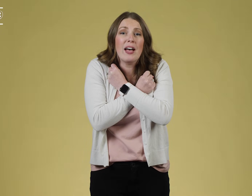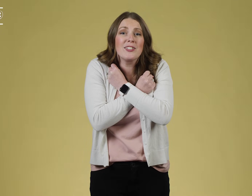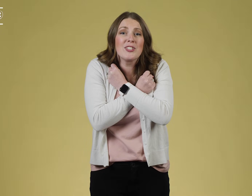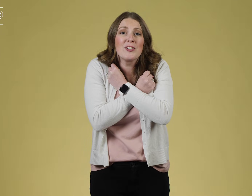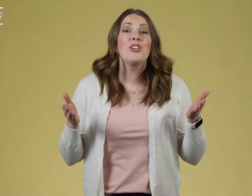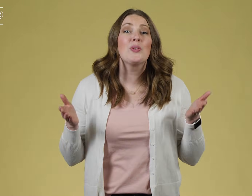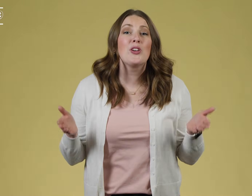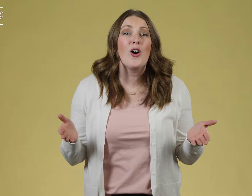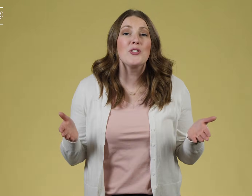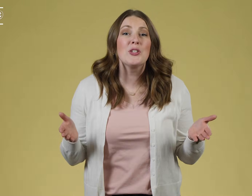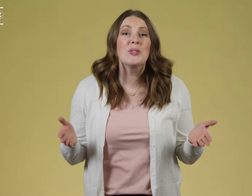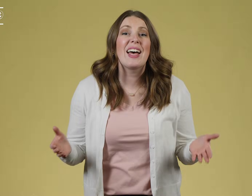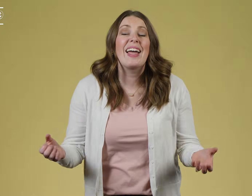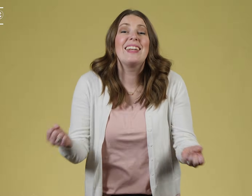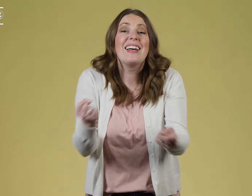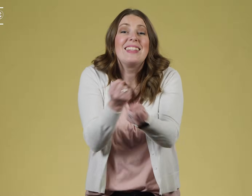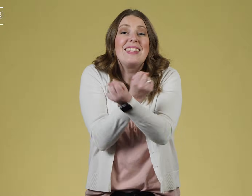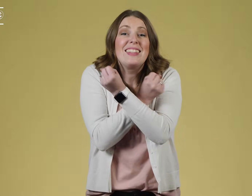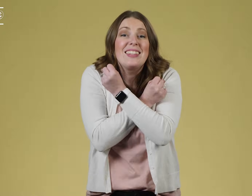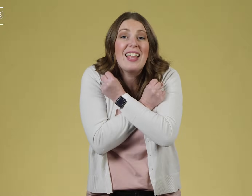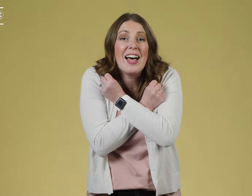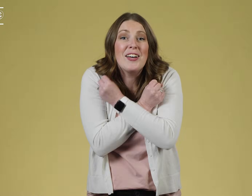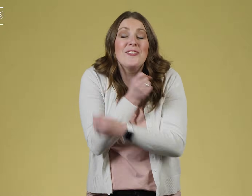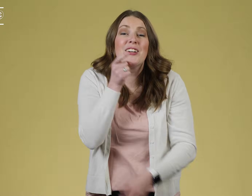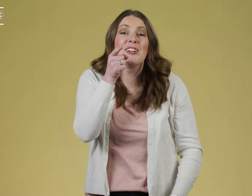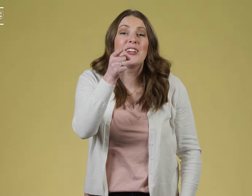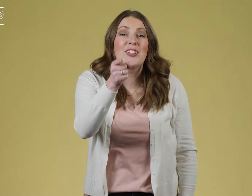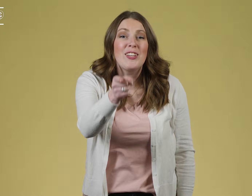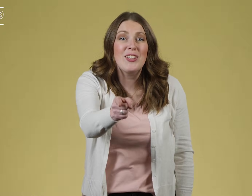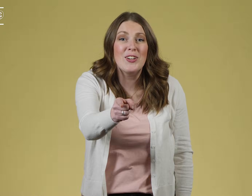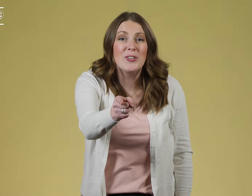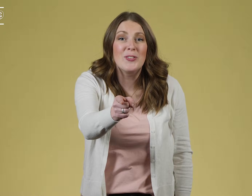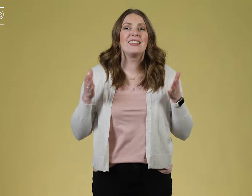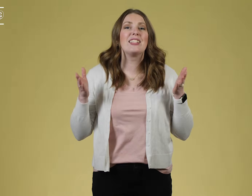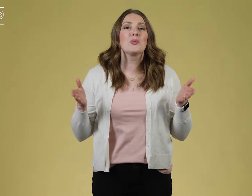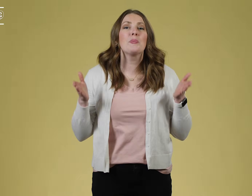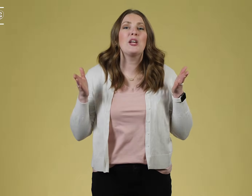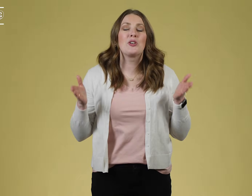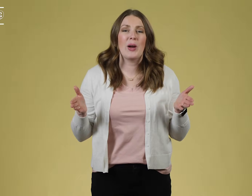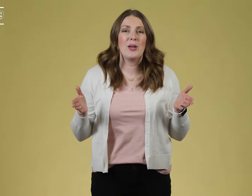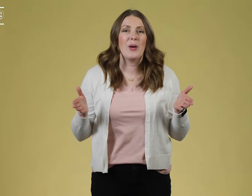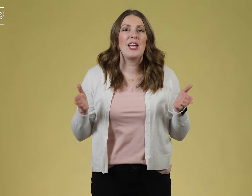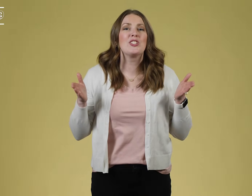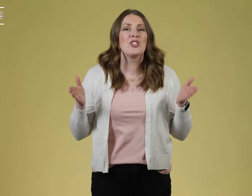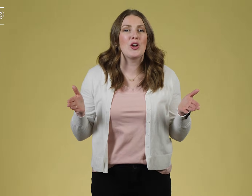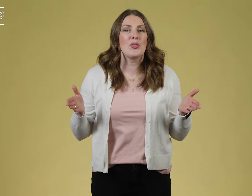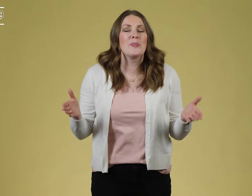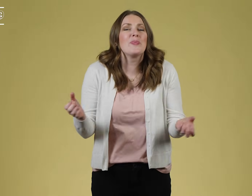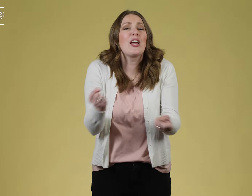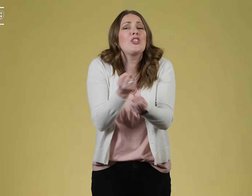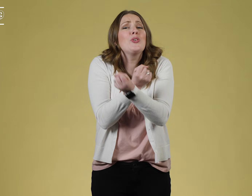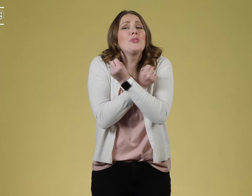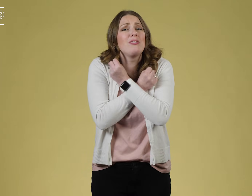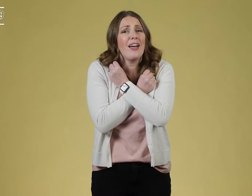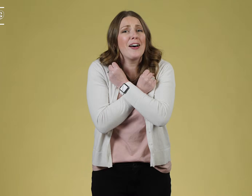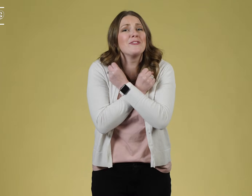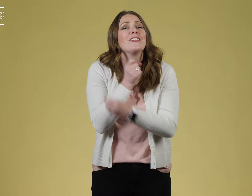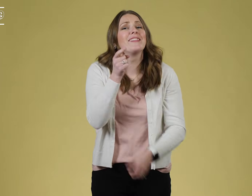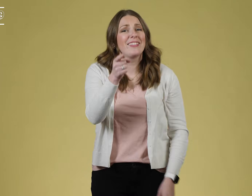much. You can also sign love you. This will be a great way to show them that you love